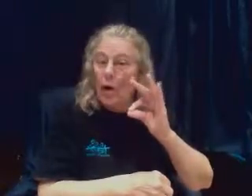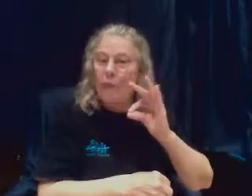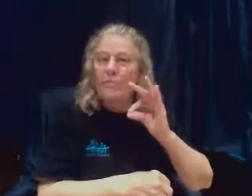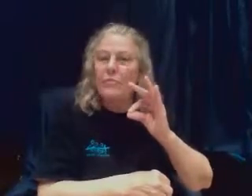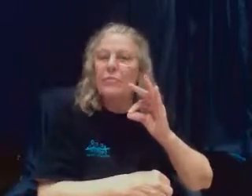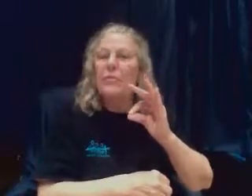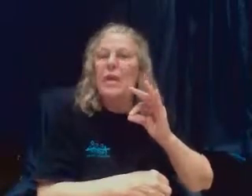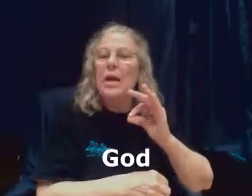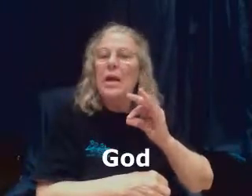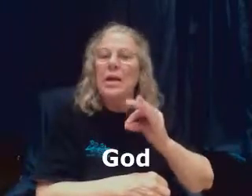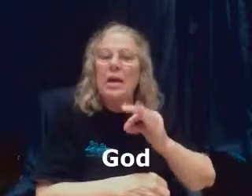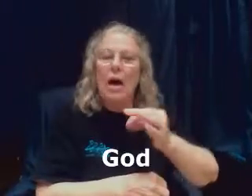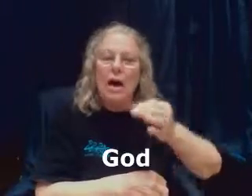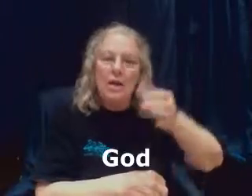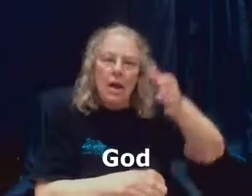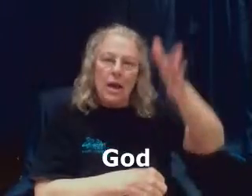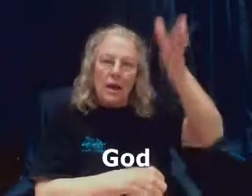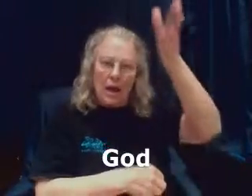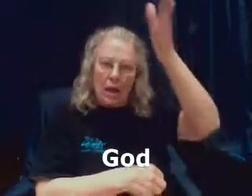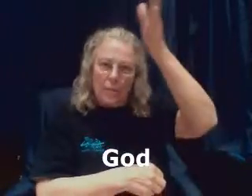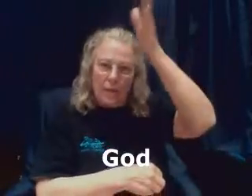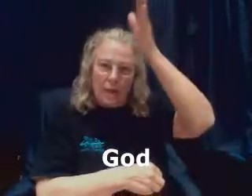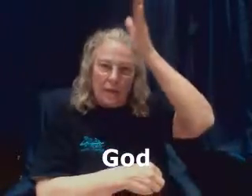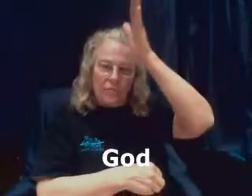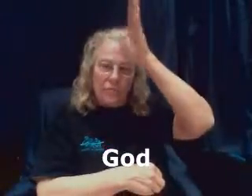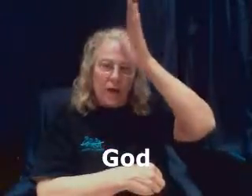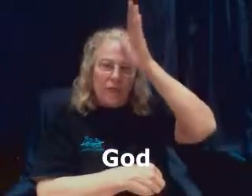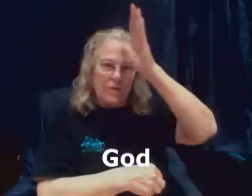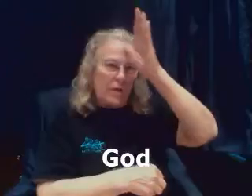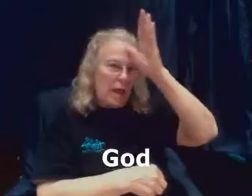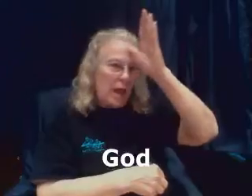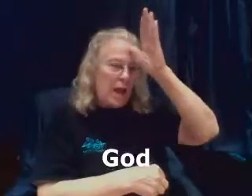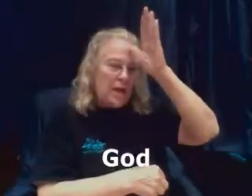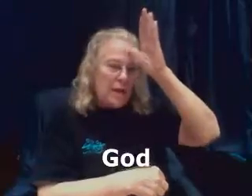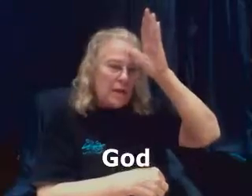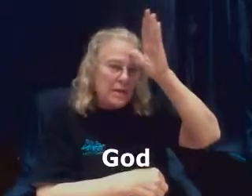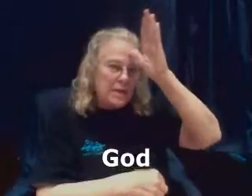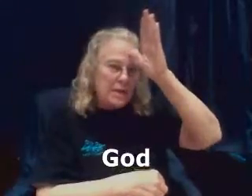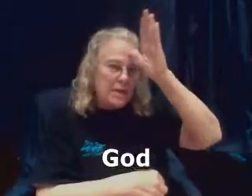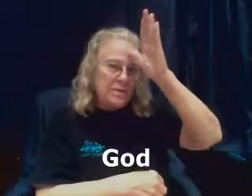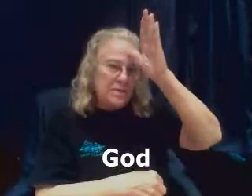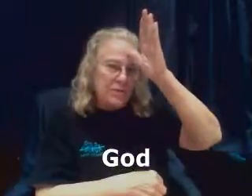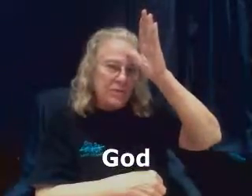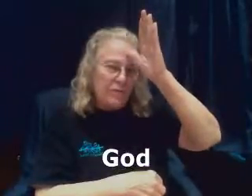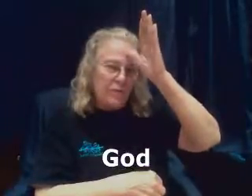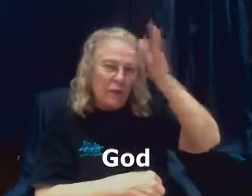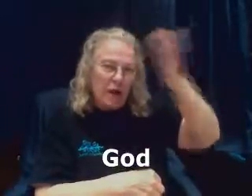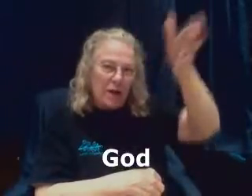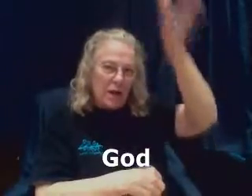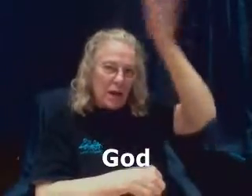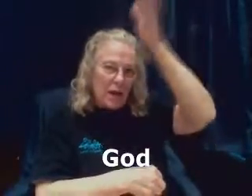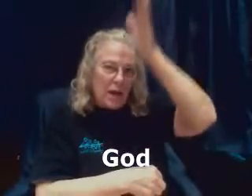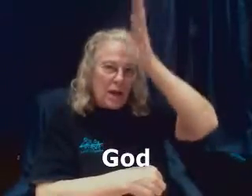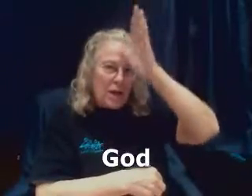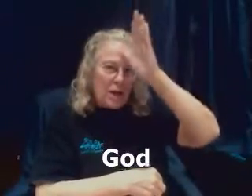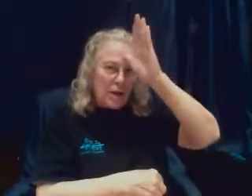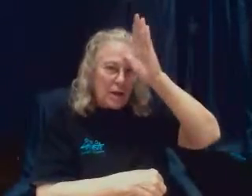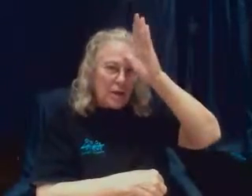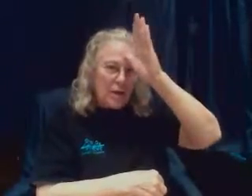O-F, God coming down from heaven and landing in the center of your forehead.